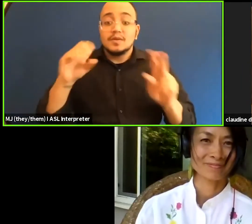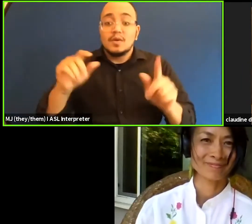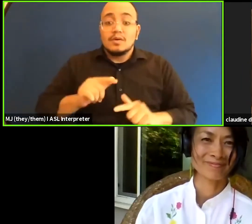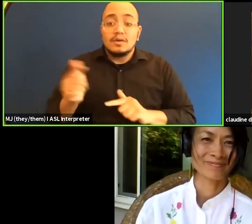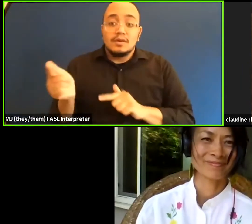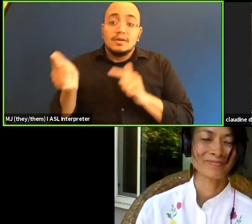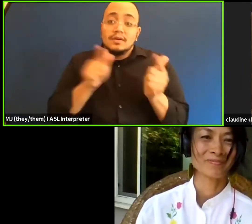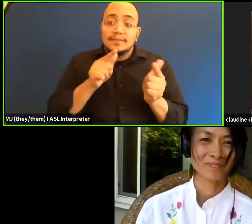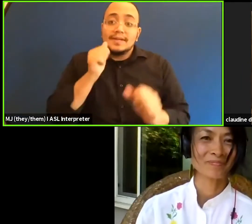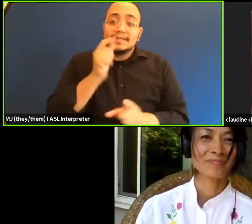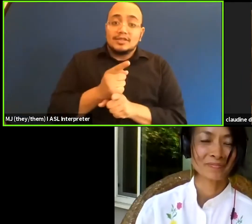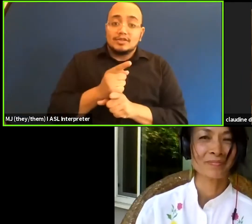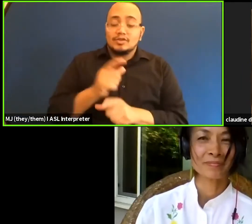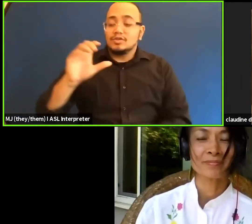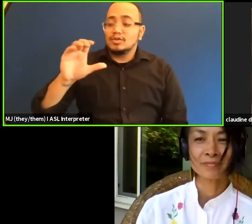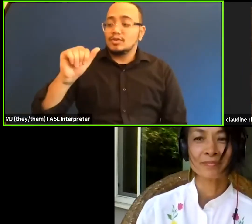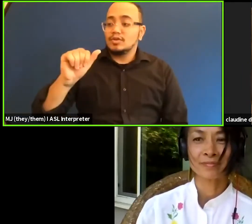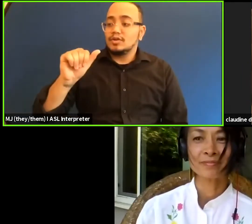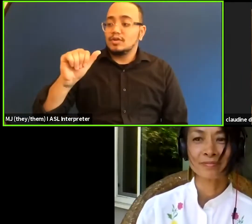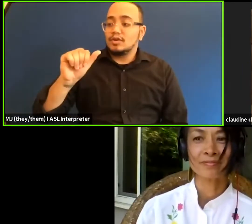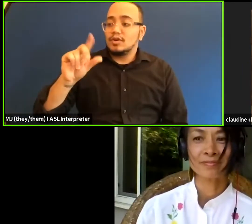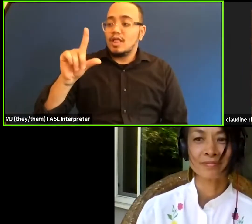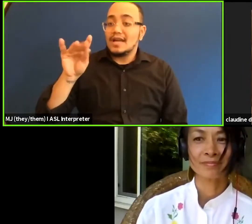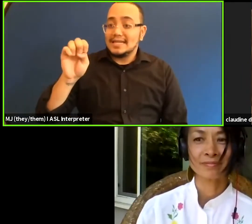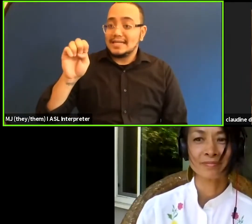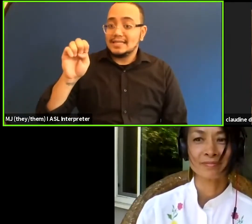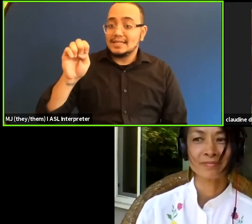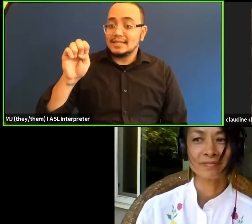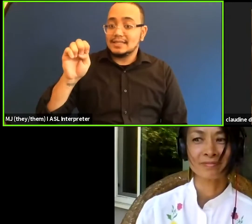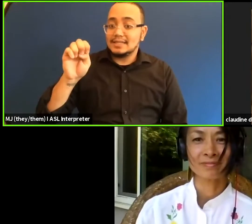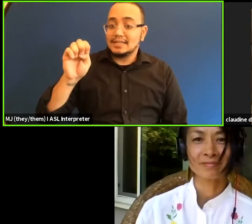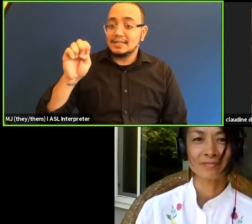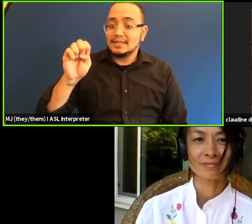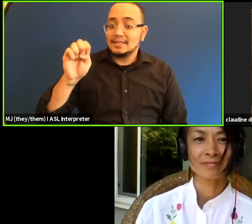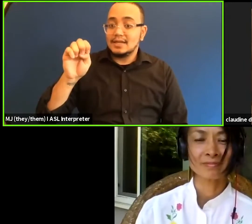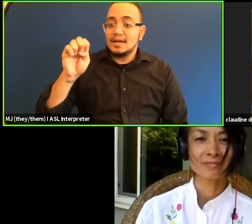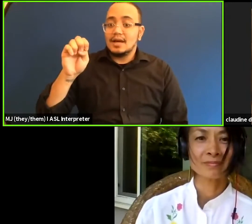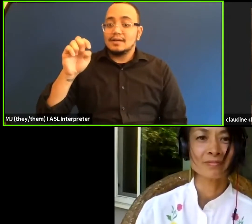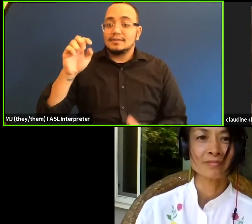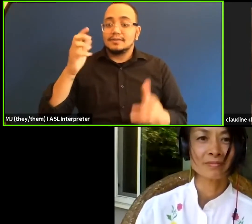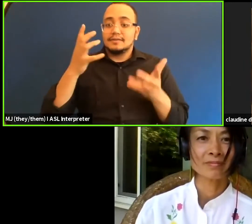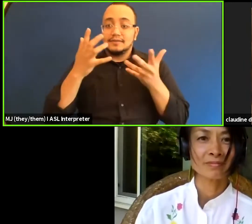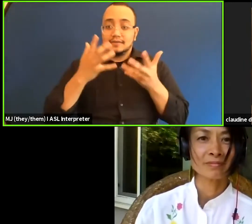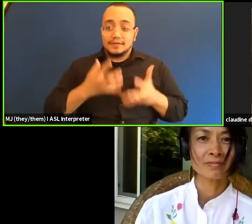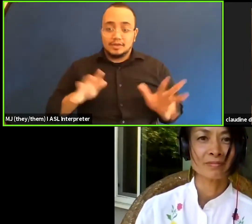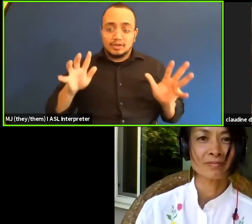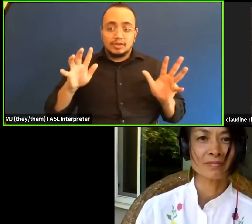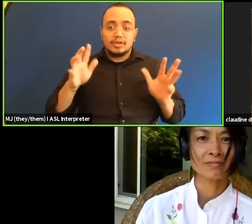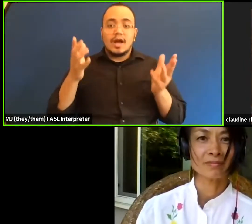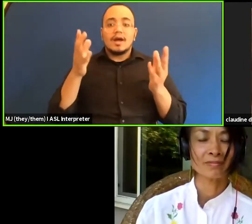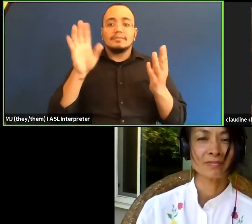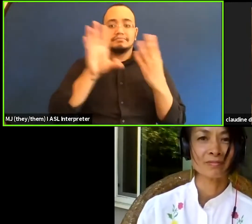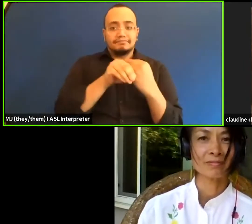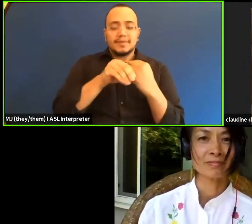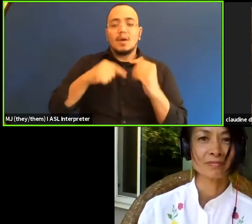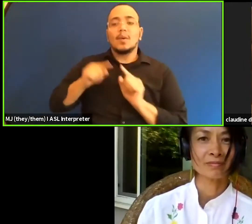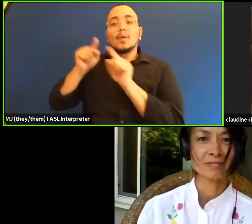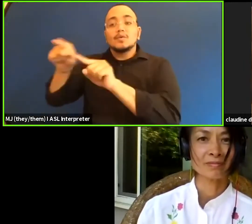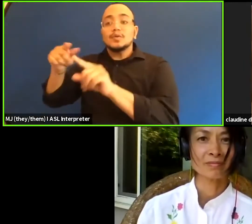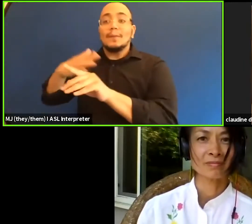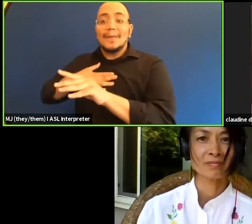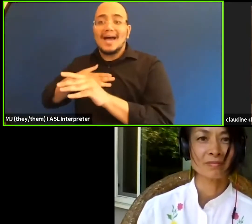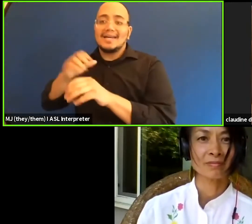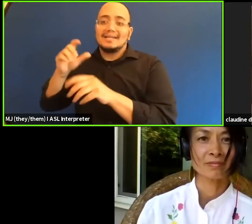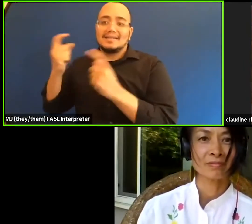sister, Claudine. I'm gonna step back into my ceremony. I will be lifting up my voice. I will be dancing